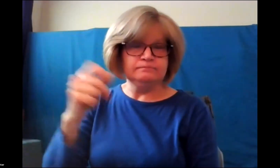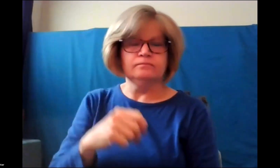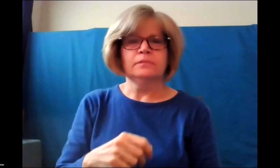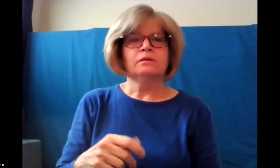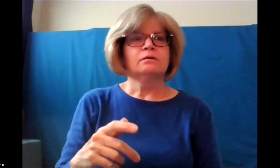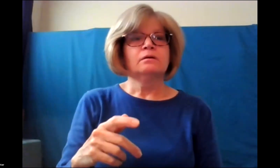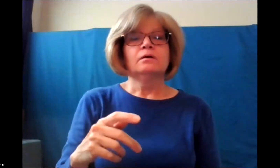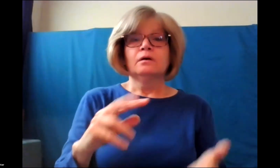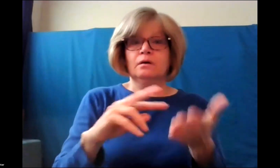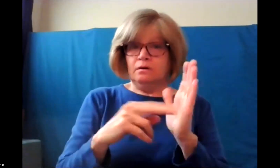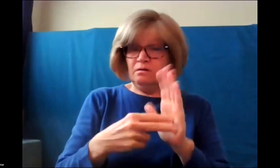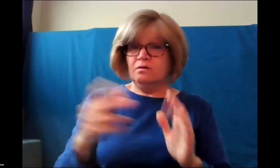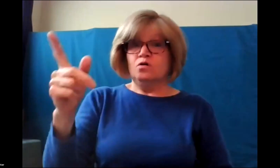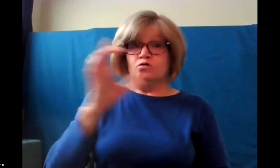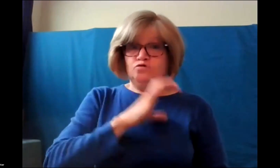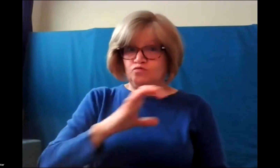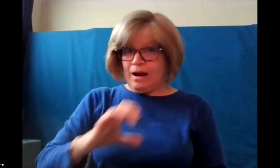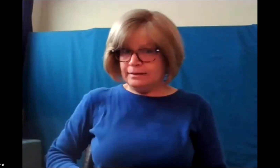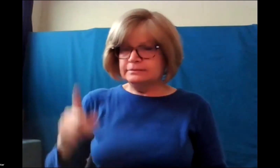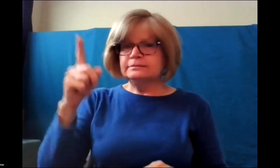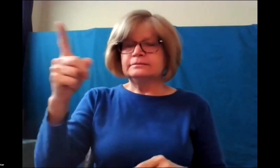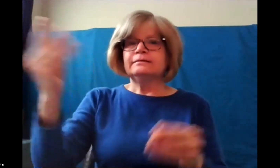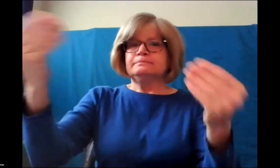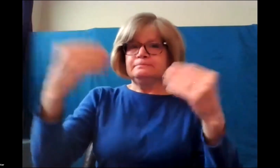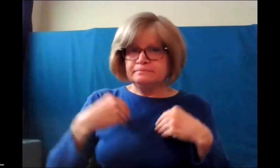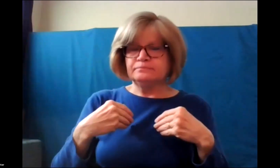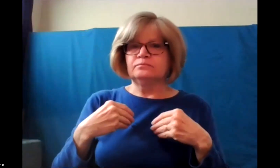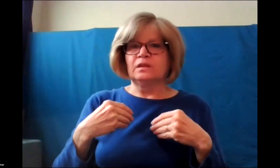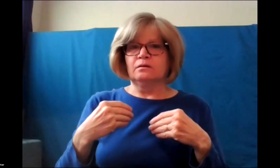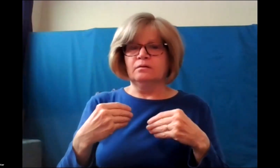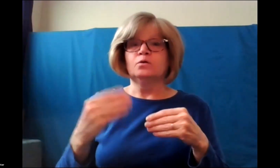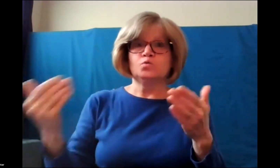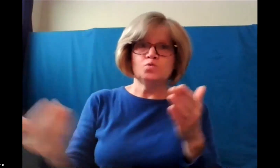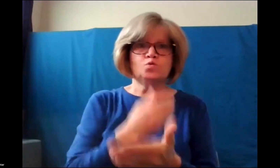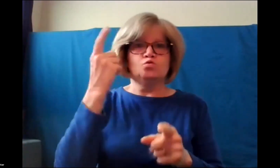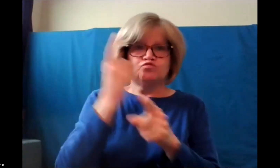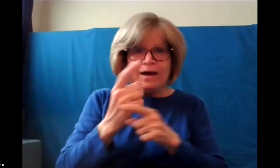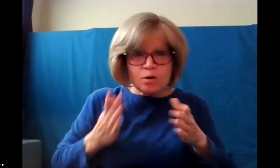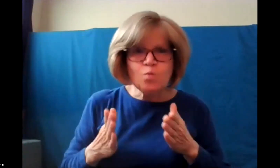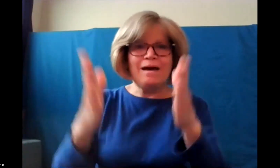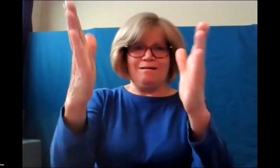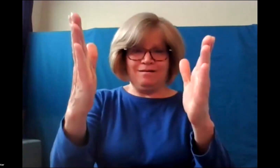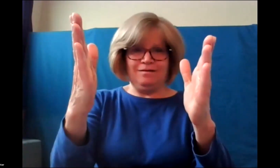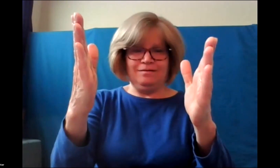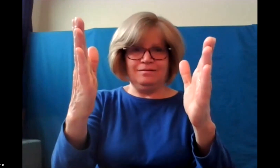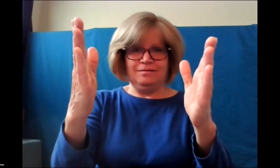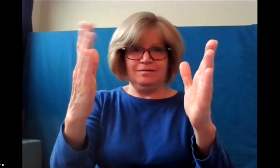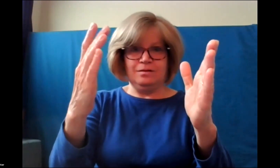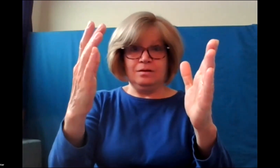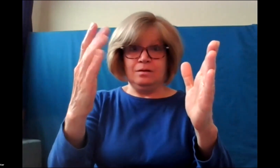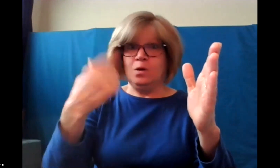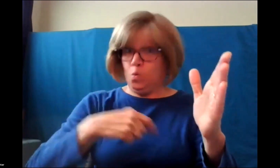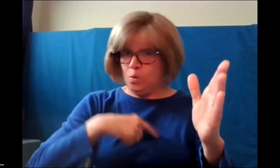what I'm saying is that Christ puts us on the new right path, but we need to take